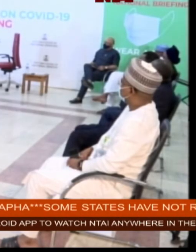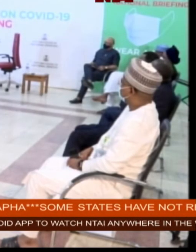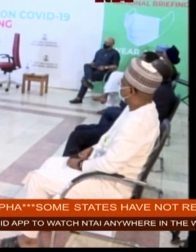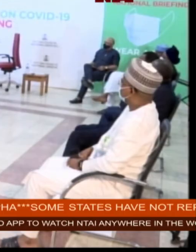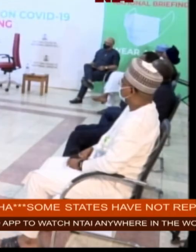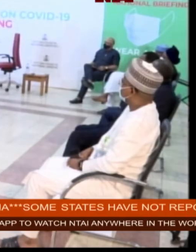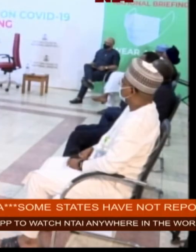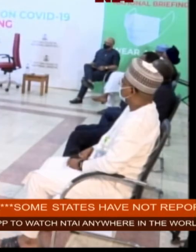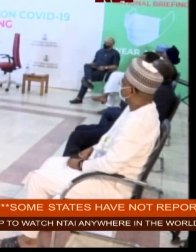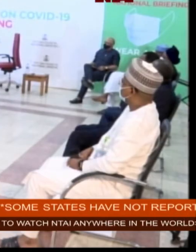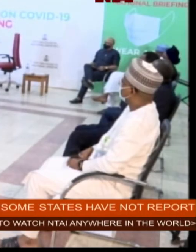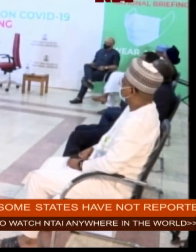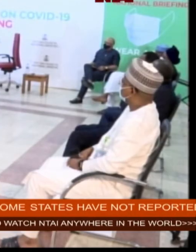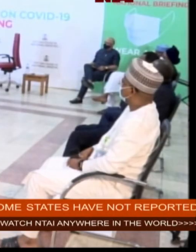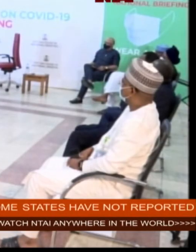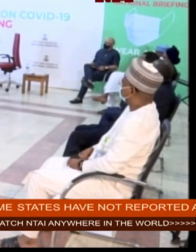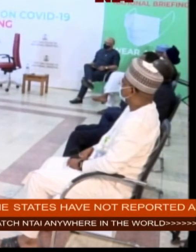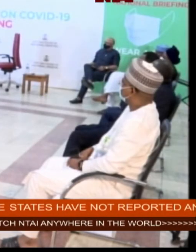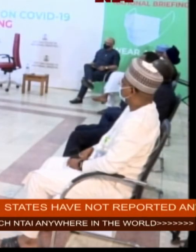So what do we do?